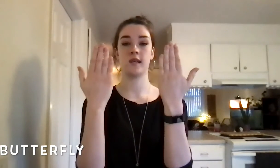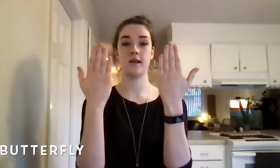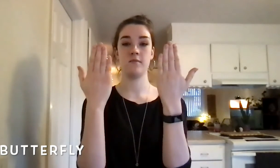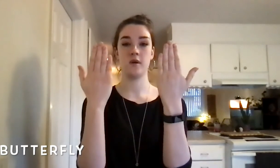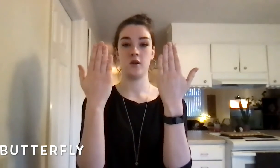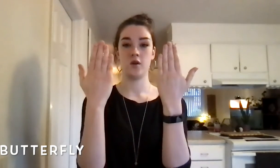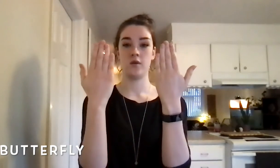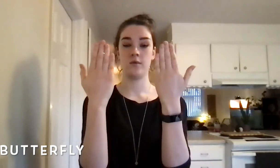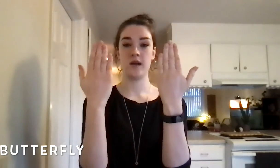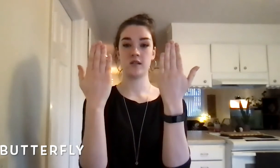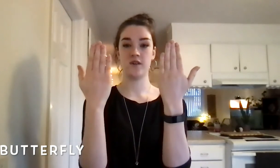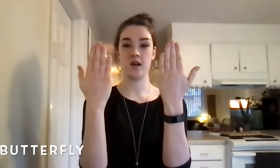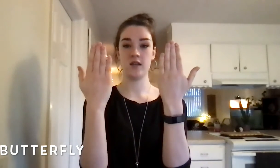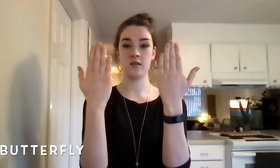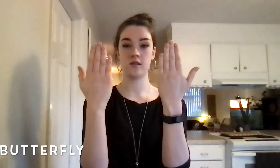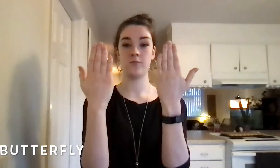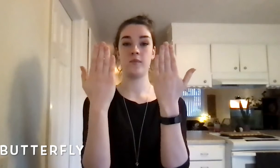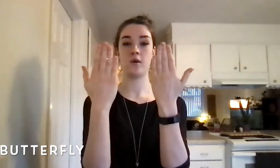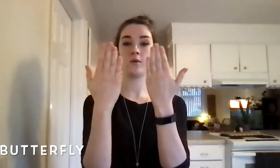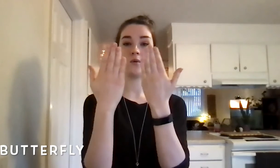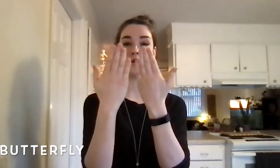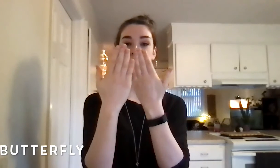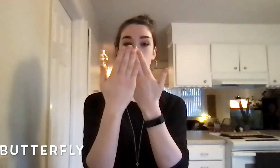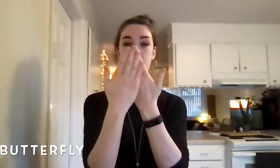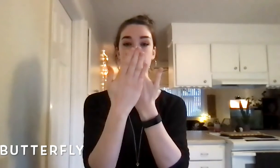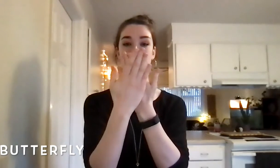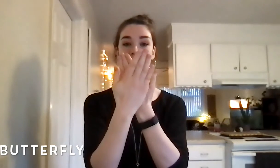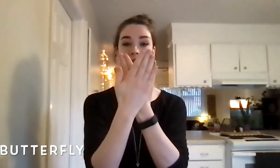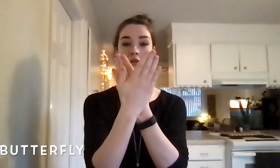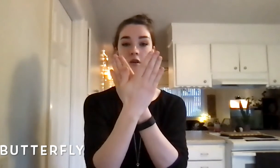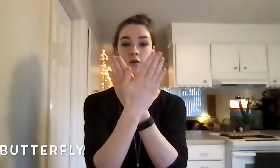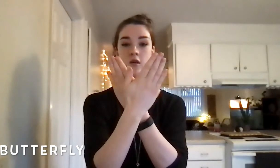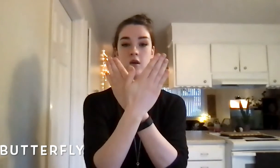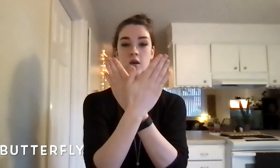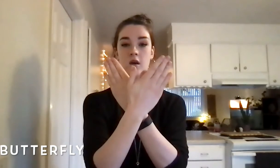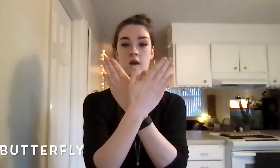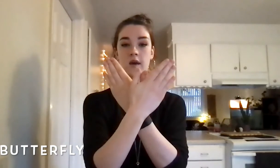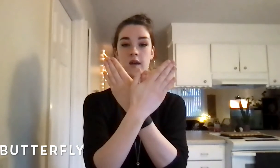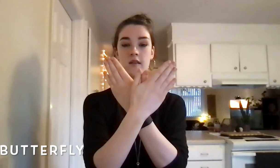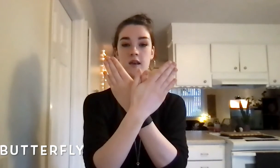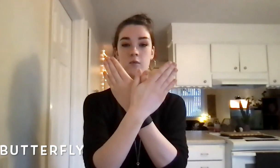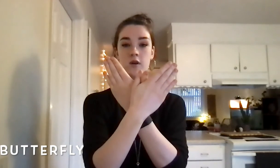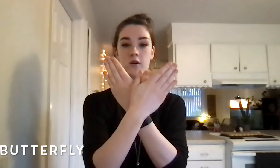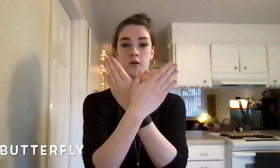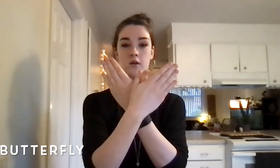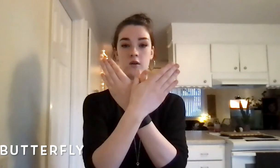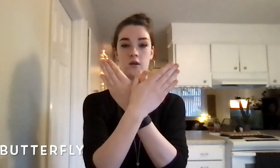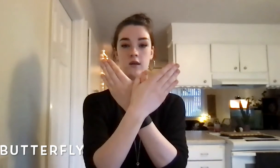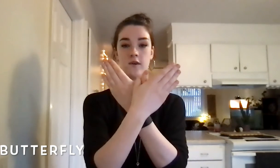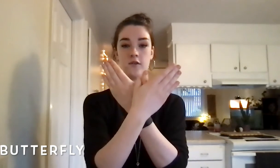time, the backs of our hands, we're going to cross them in front of each other and then we're going to give our thumbs